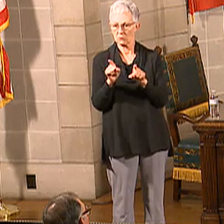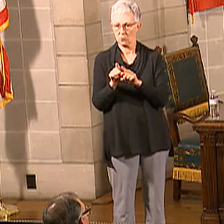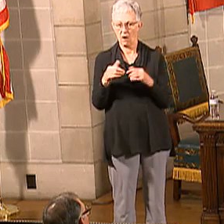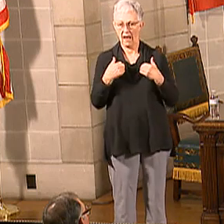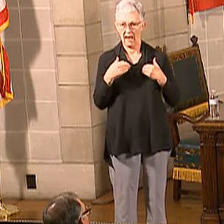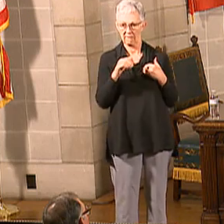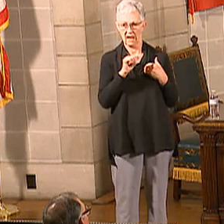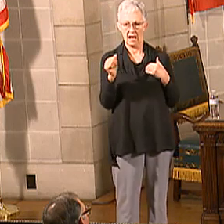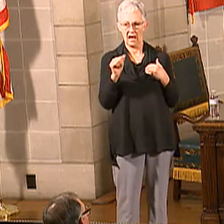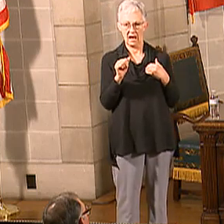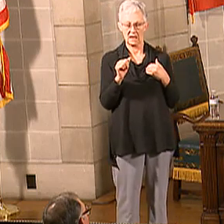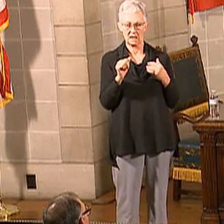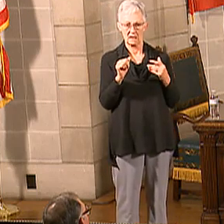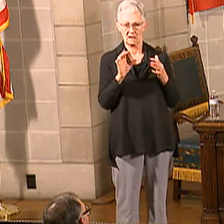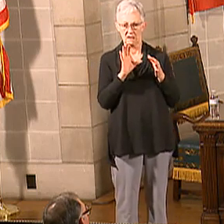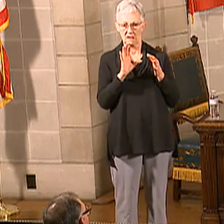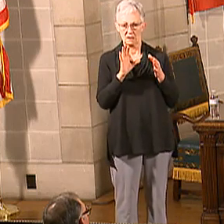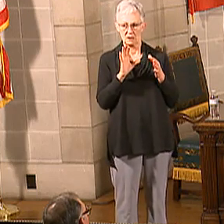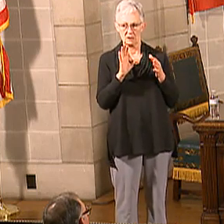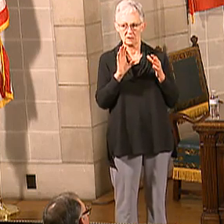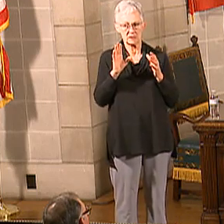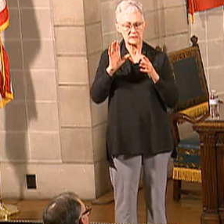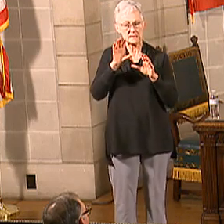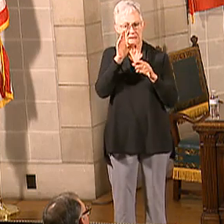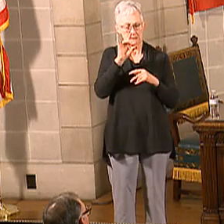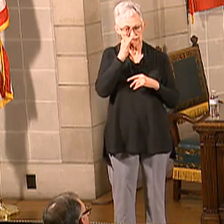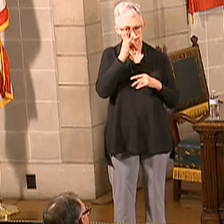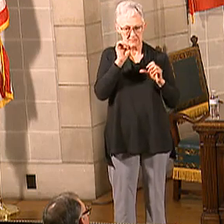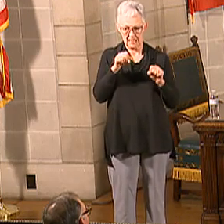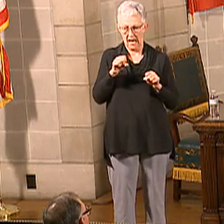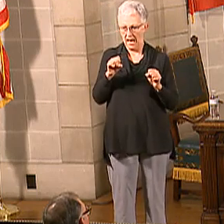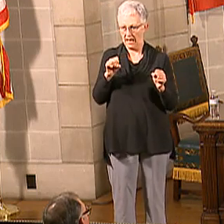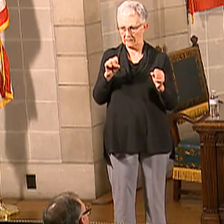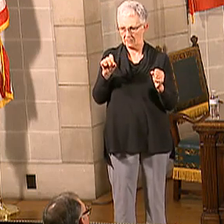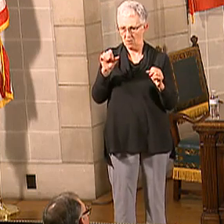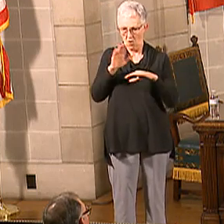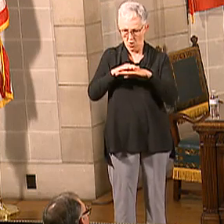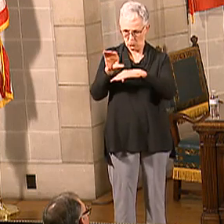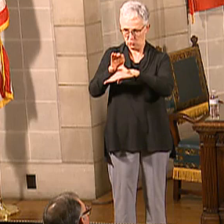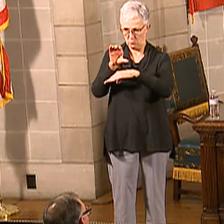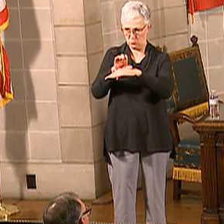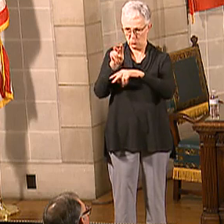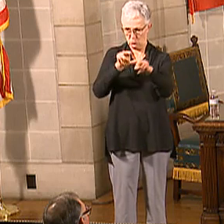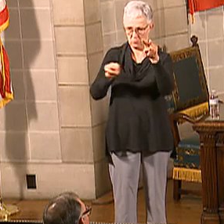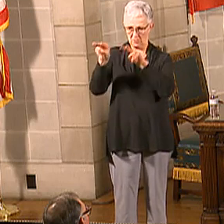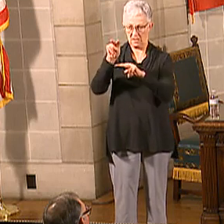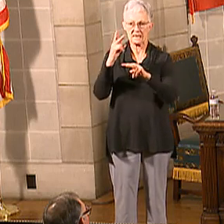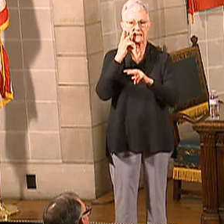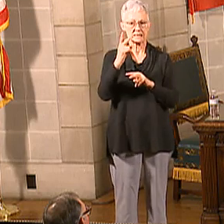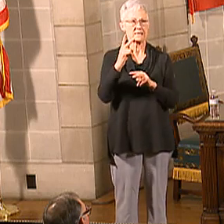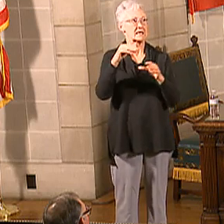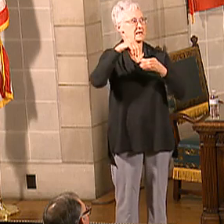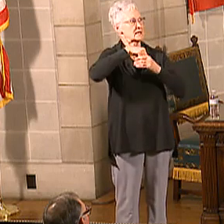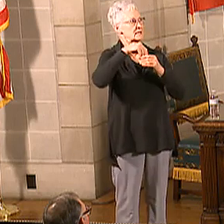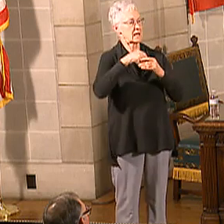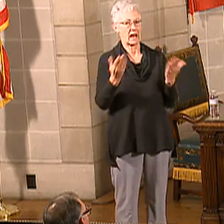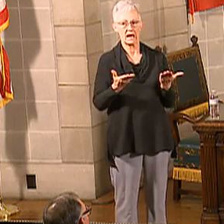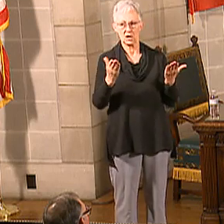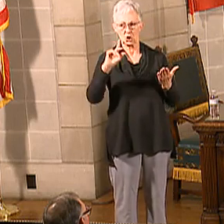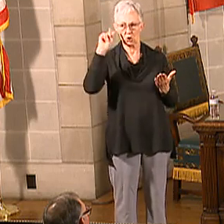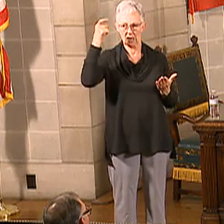Nebraska Atlas. So for teachers and parents who are looking for resources, it's there. And the last thing I want to say is thank you to